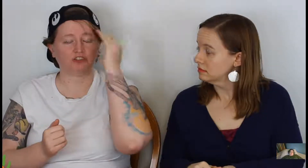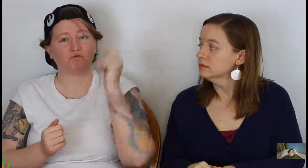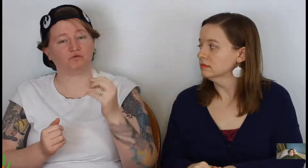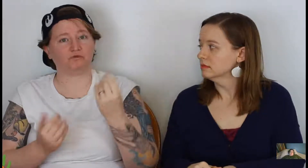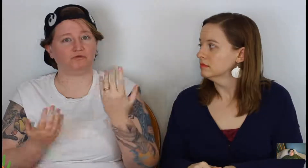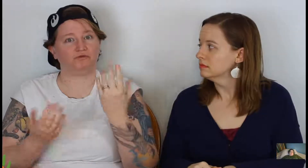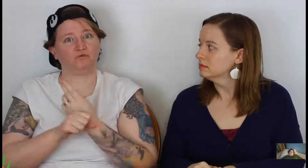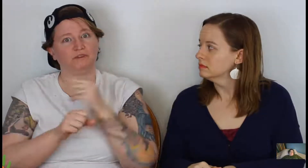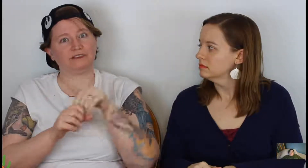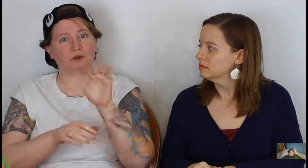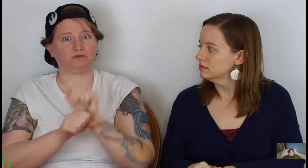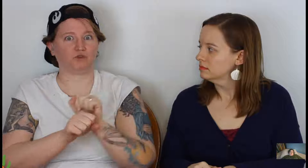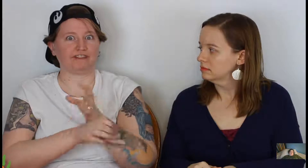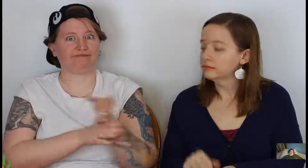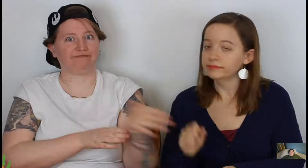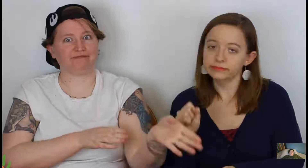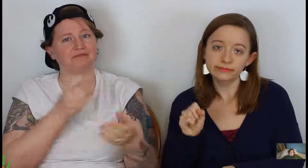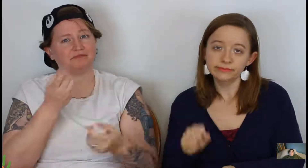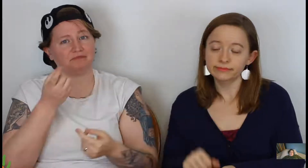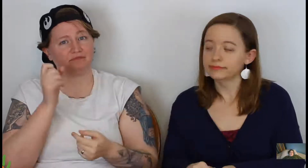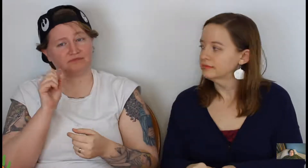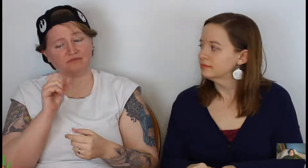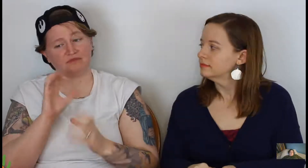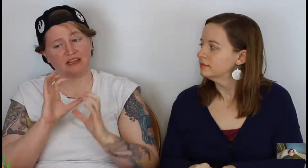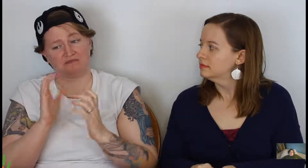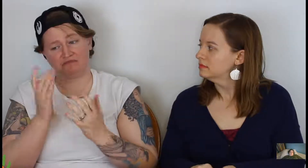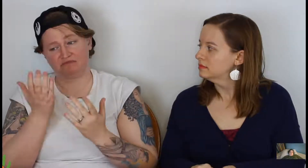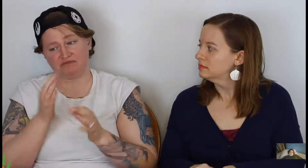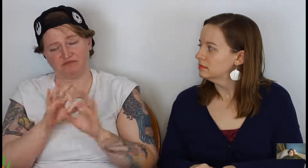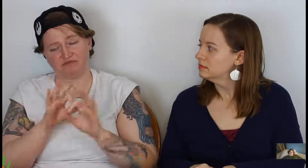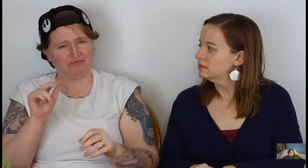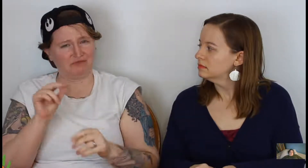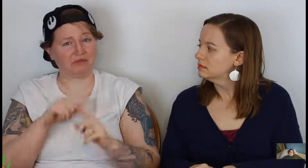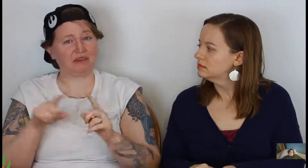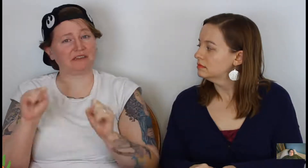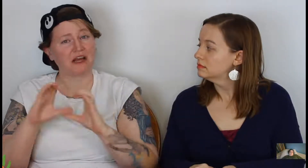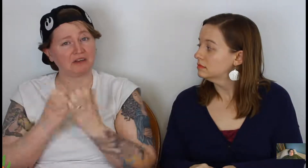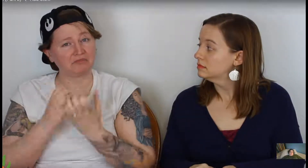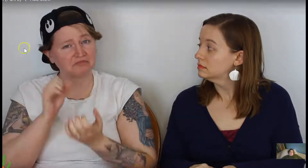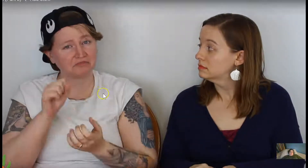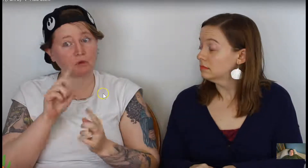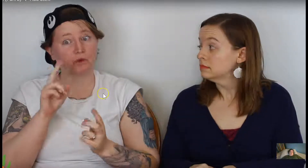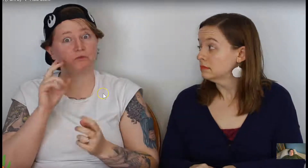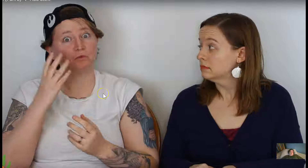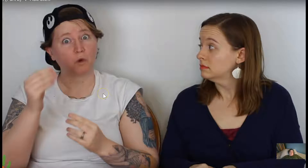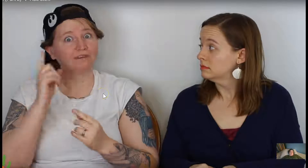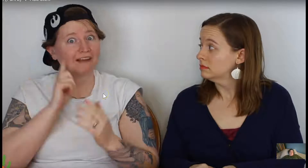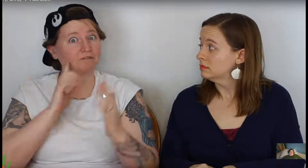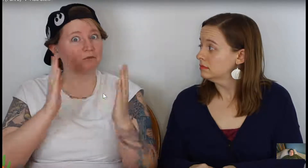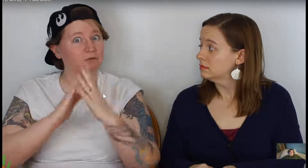if you want to have knowledge about ASL to use in your career, then you don't have to get a degree in the